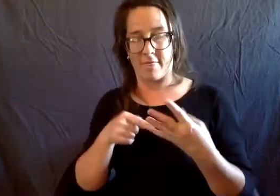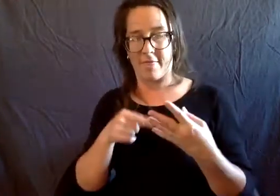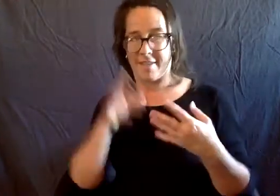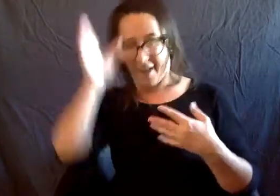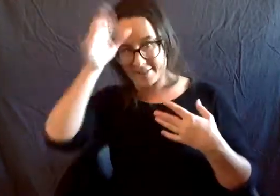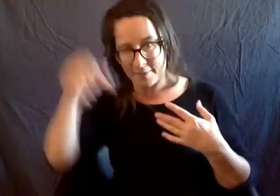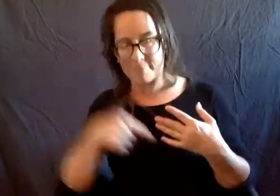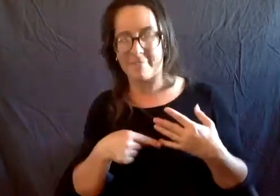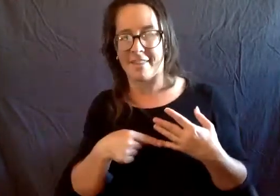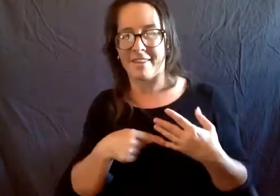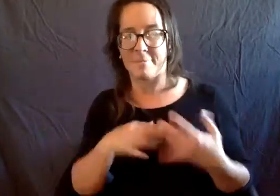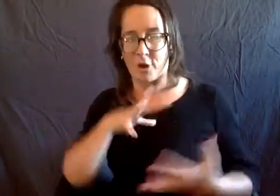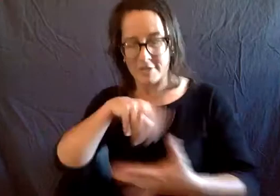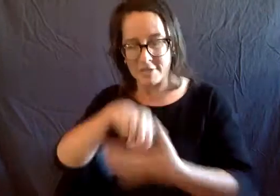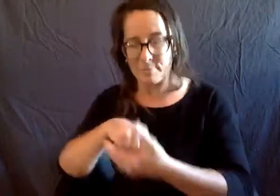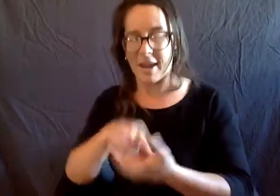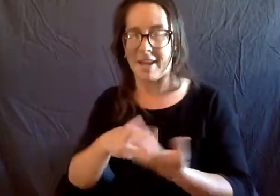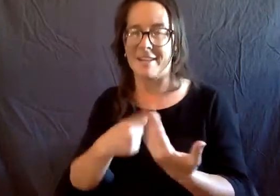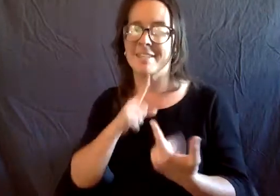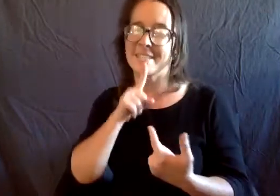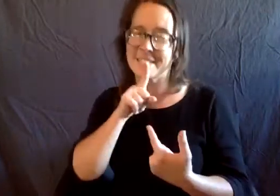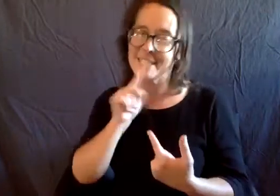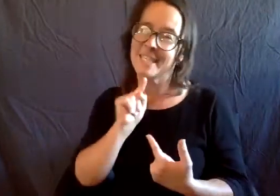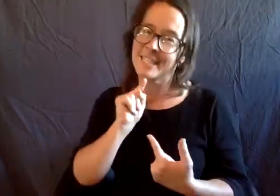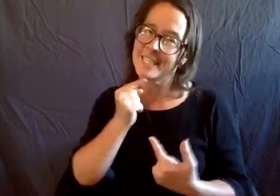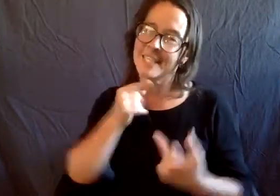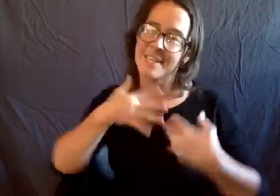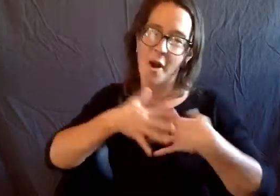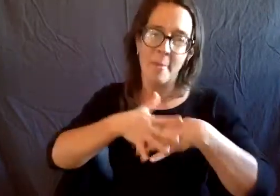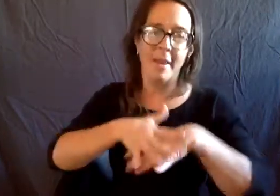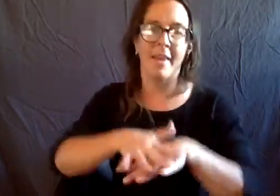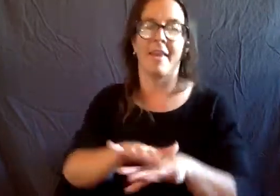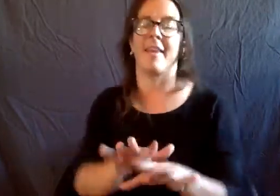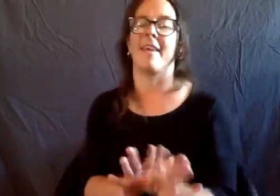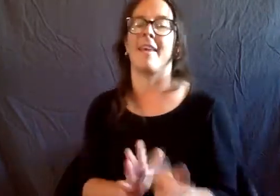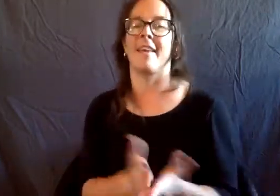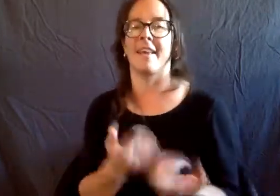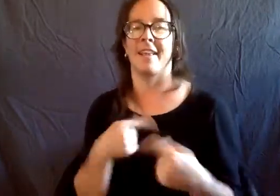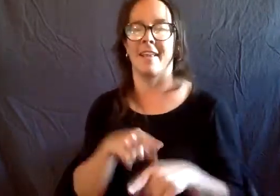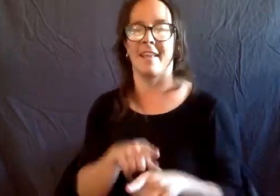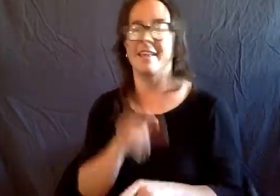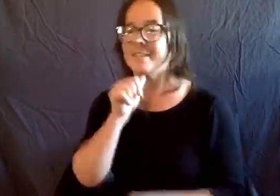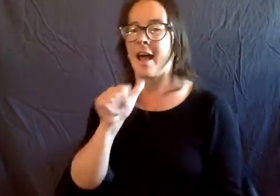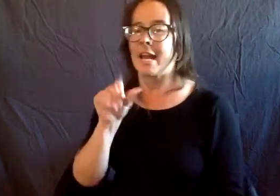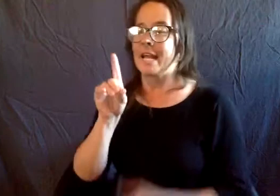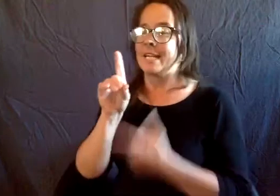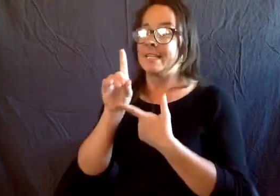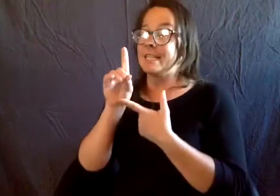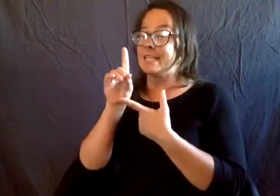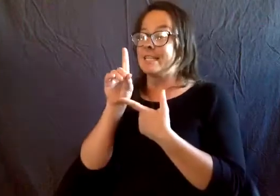is participation is the key to harmony. And I made some notes here that it's not Dillanon, right? It's Al-Anon.